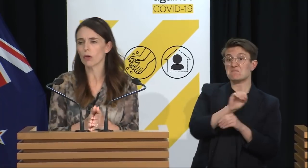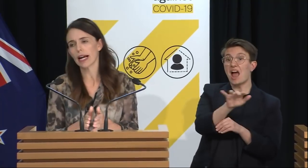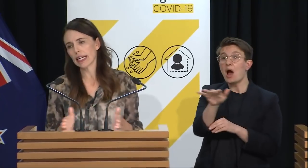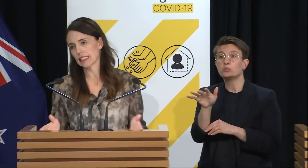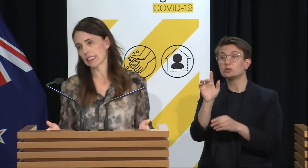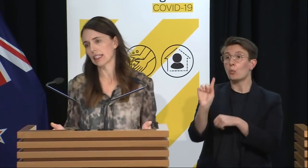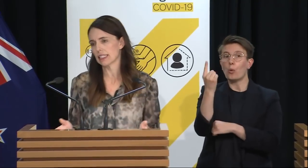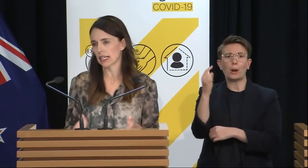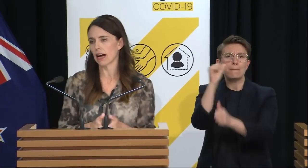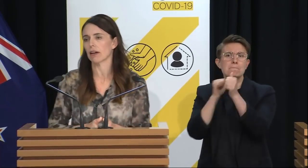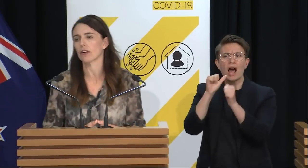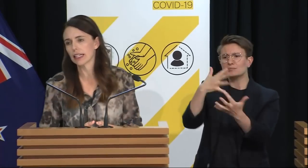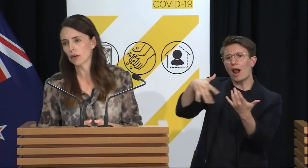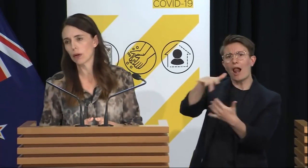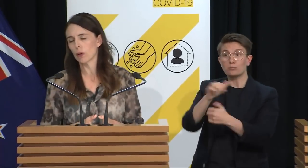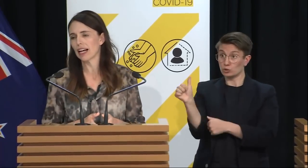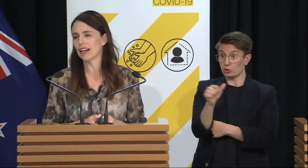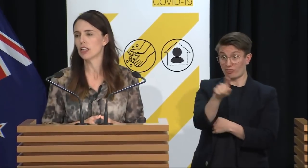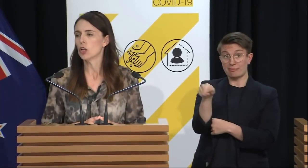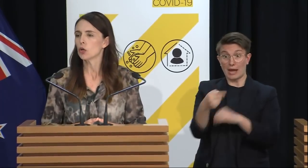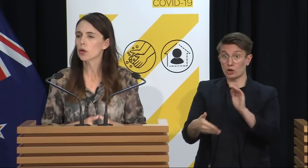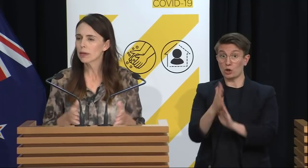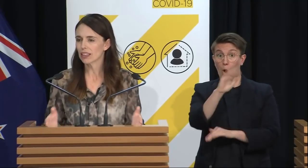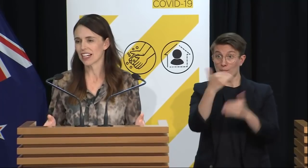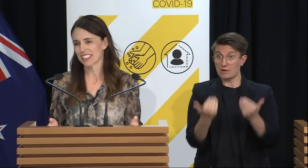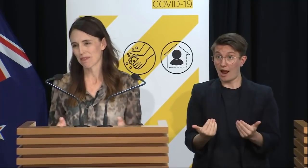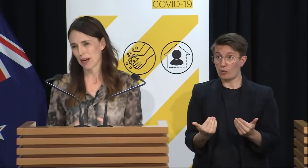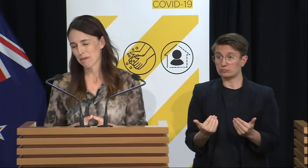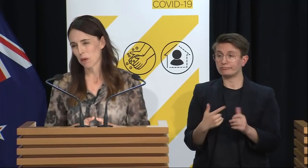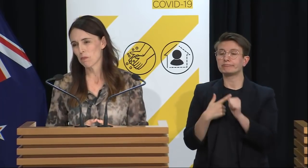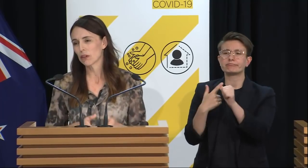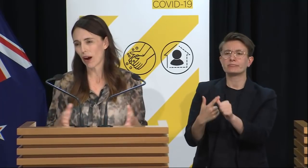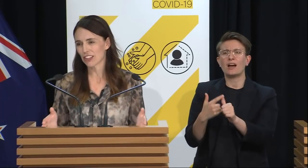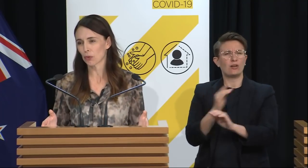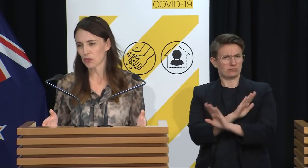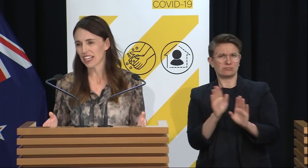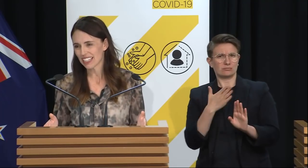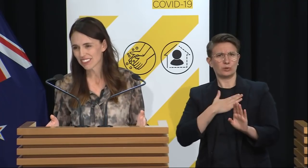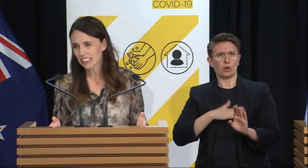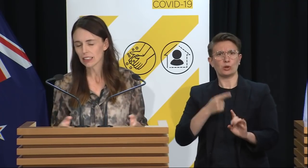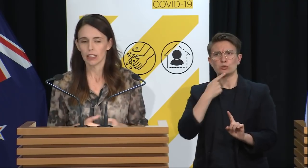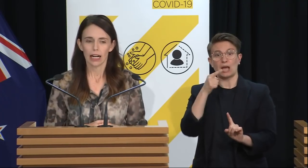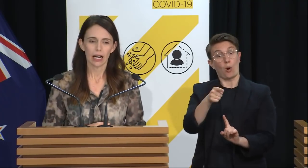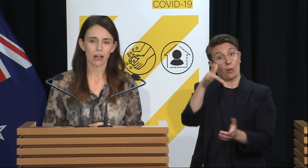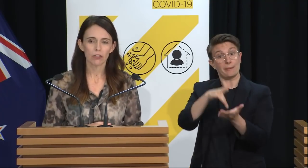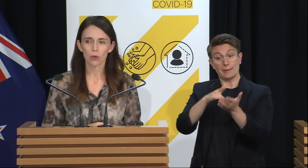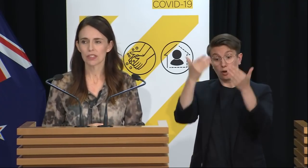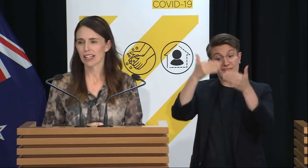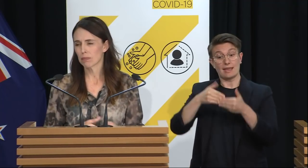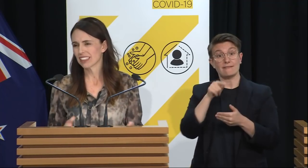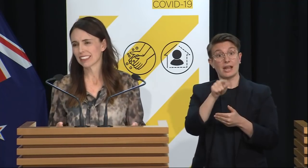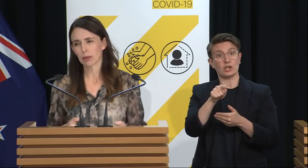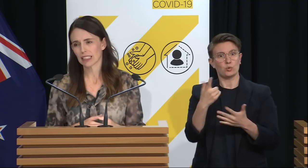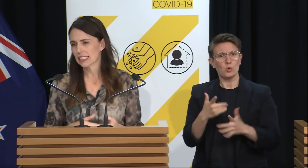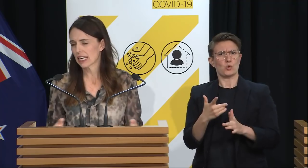we're not creating a scenario here where we are criminalising people midway through the evening. Of course,